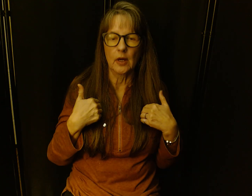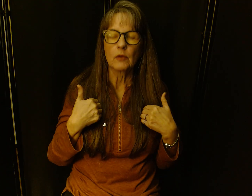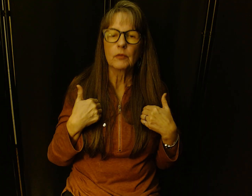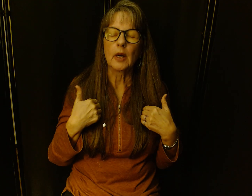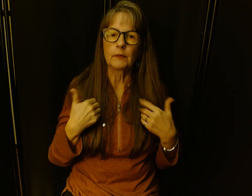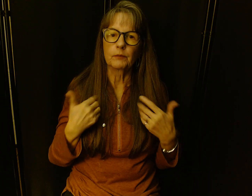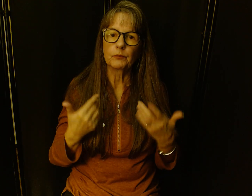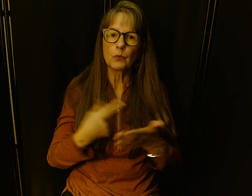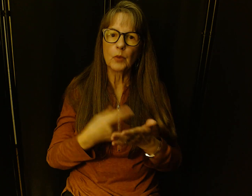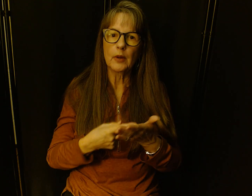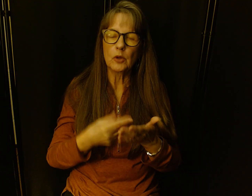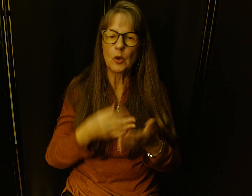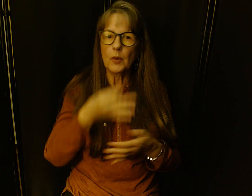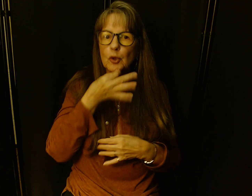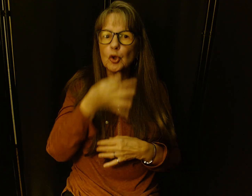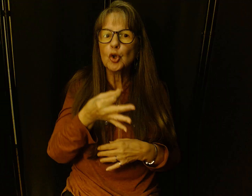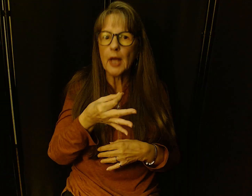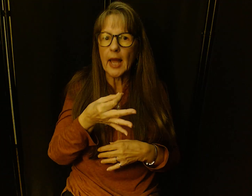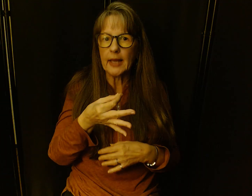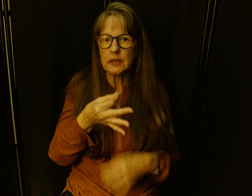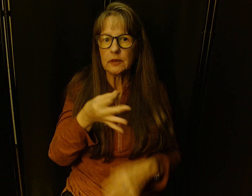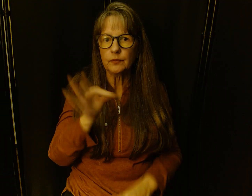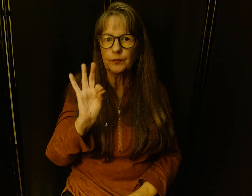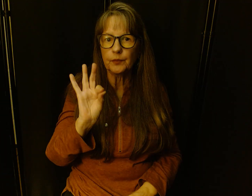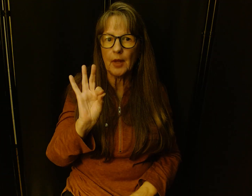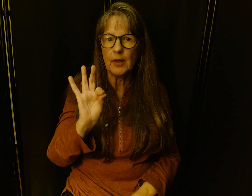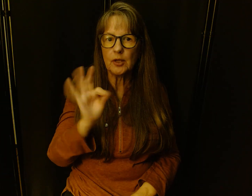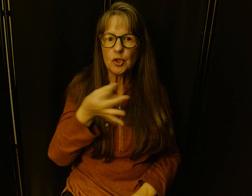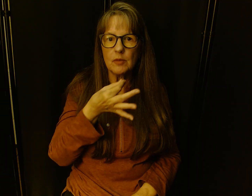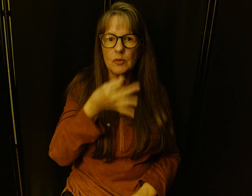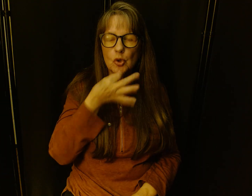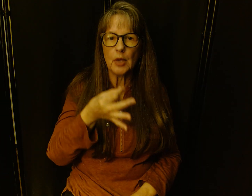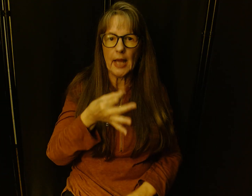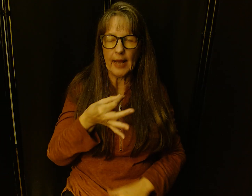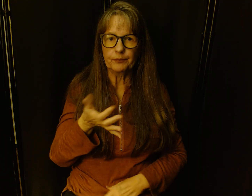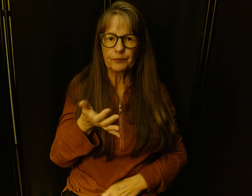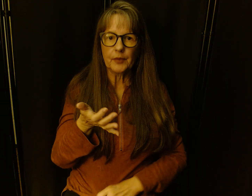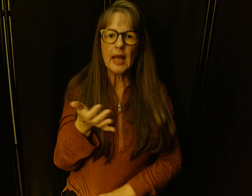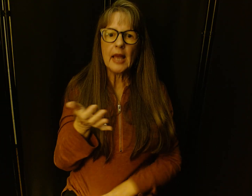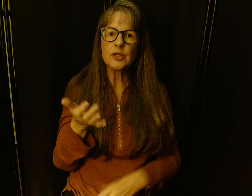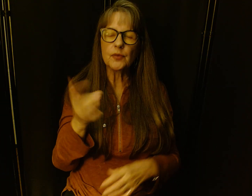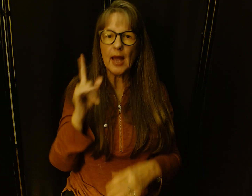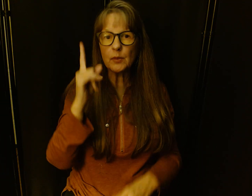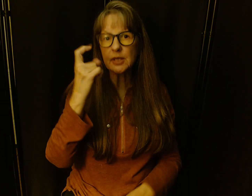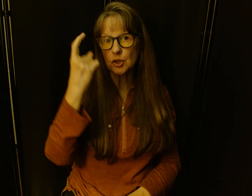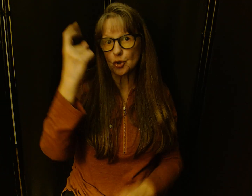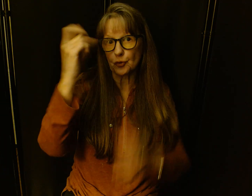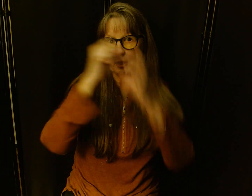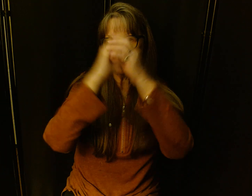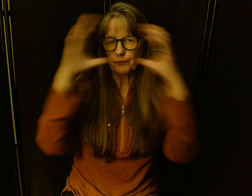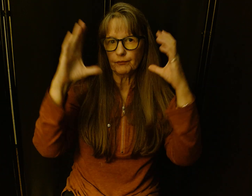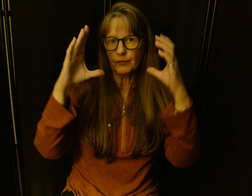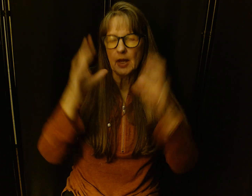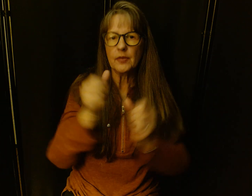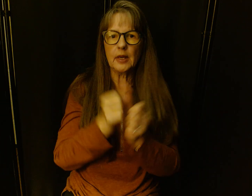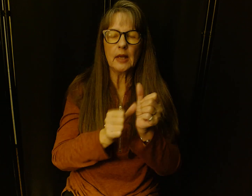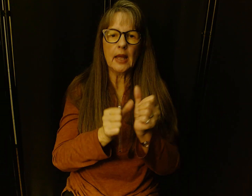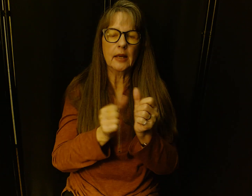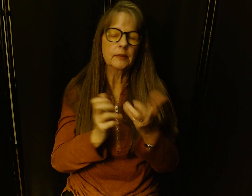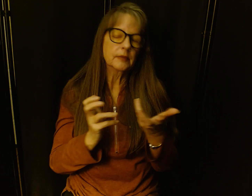have, what they're good at, F handshape, good at. And so that was his dream, that